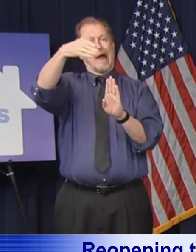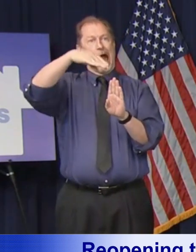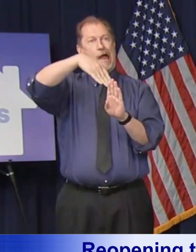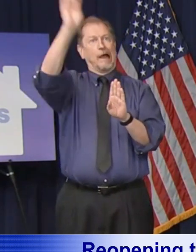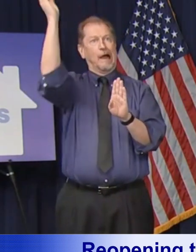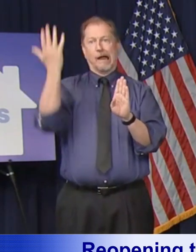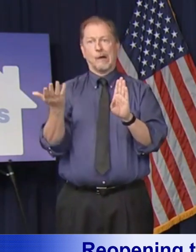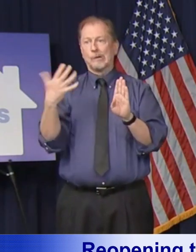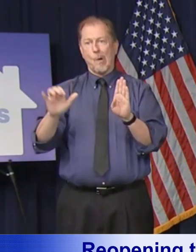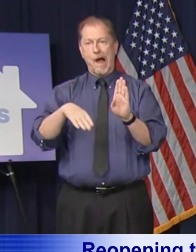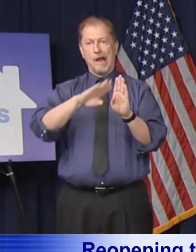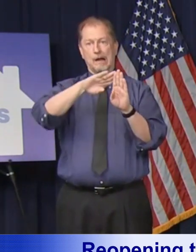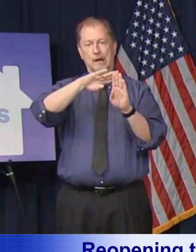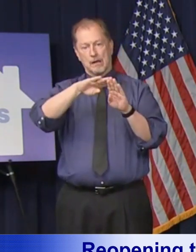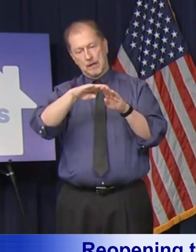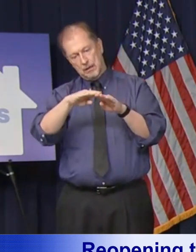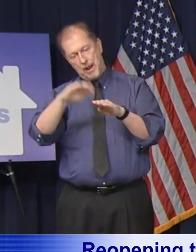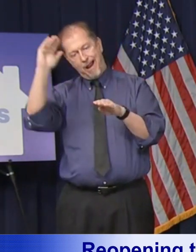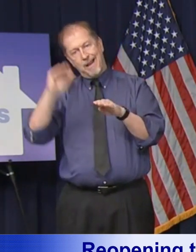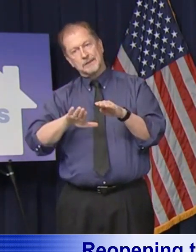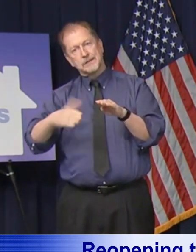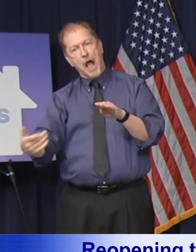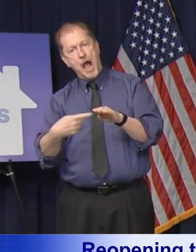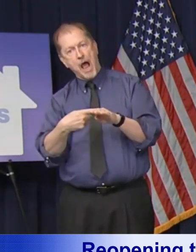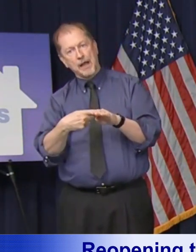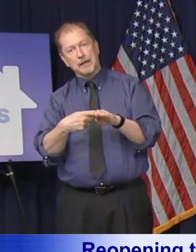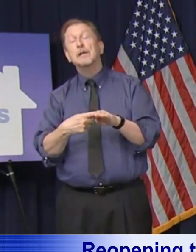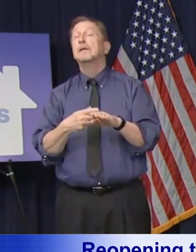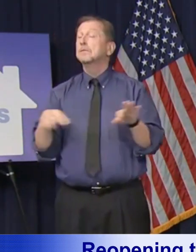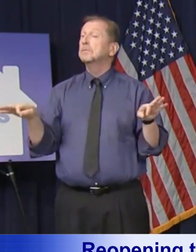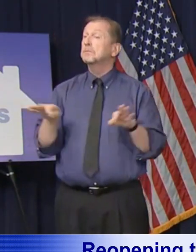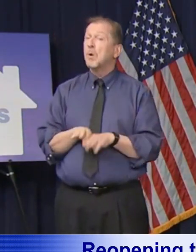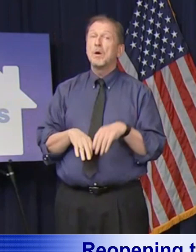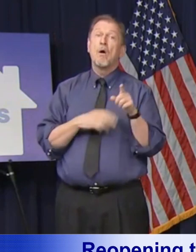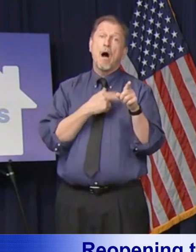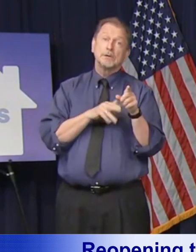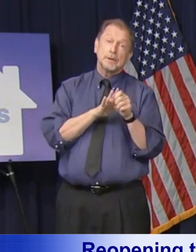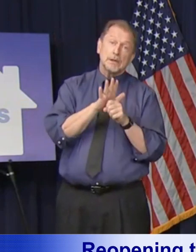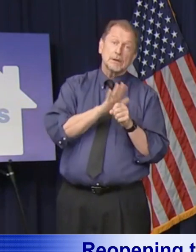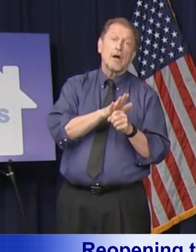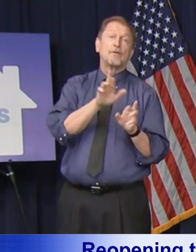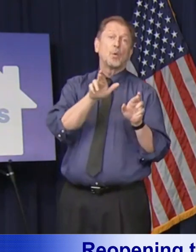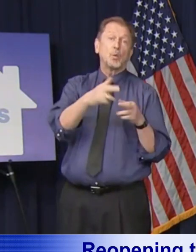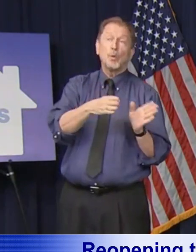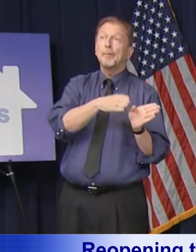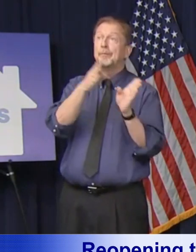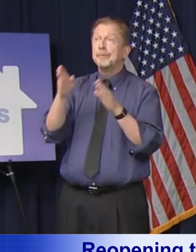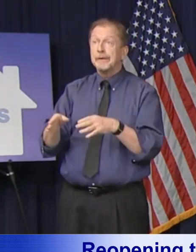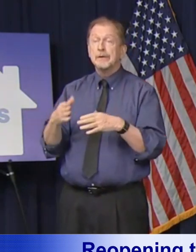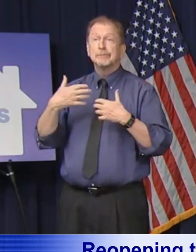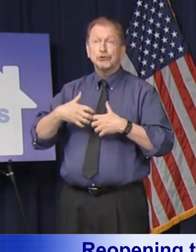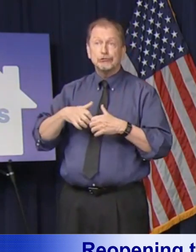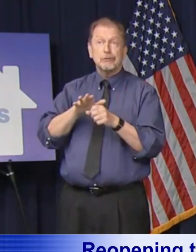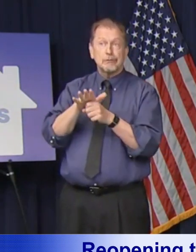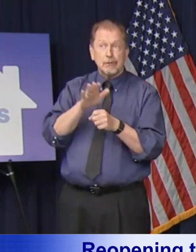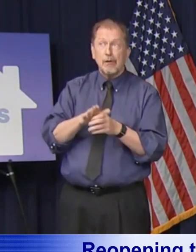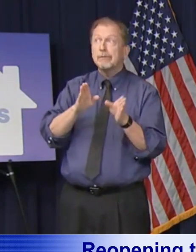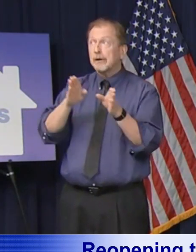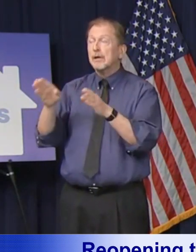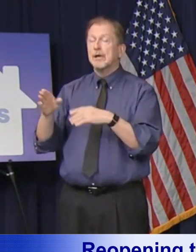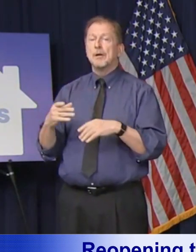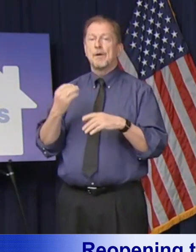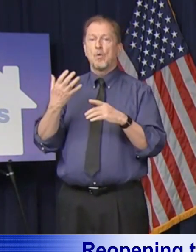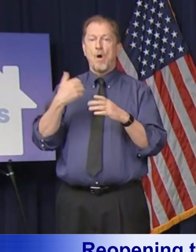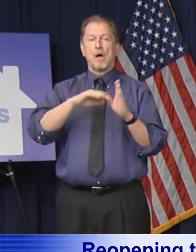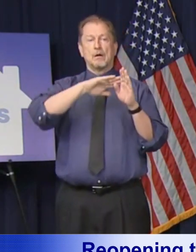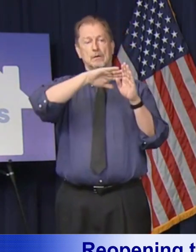beds do you have, how many ICU beds do you have, how many ventilators do you have. You want to raise the line so that you can fit all of the